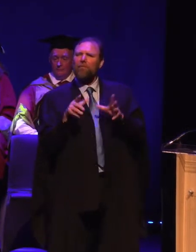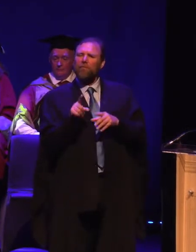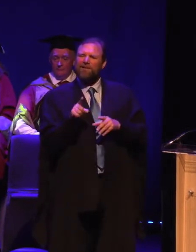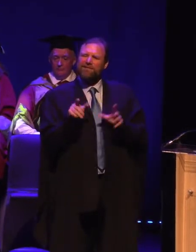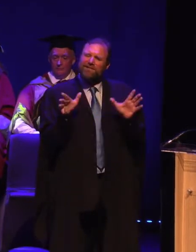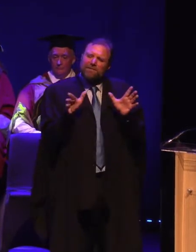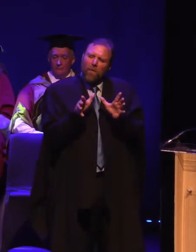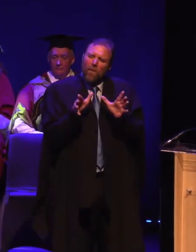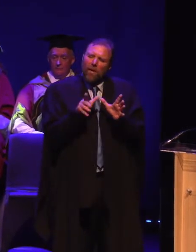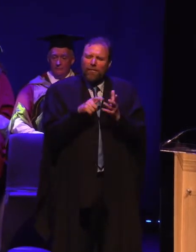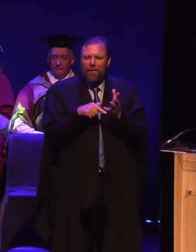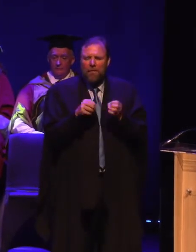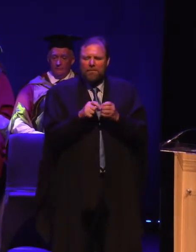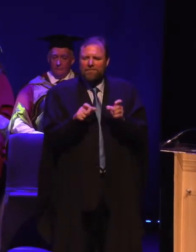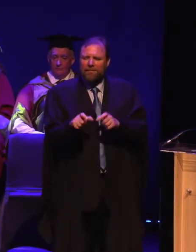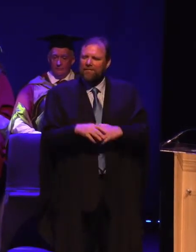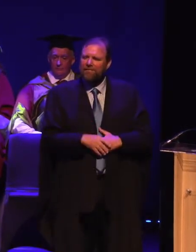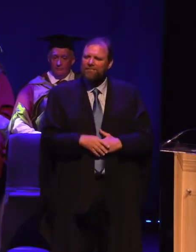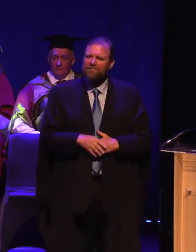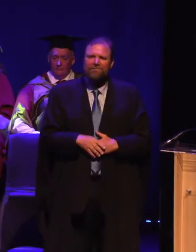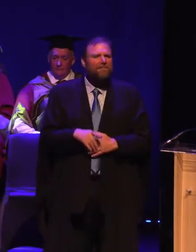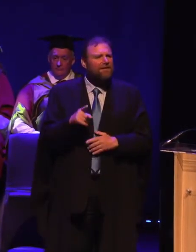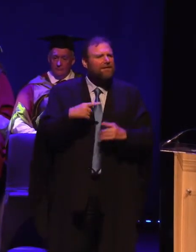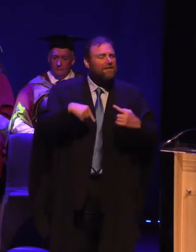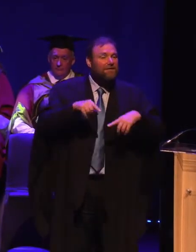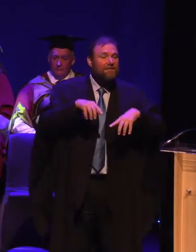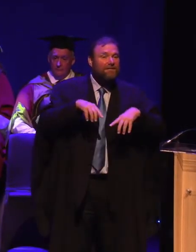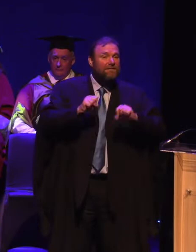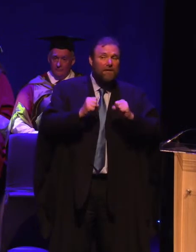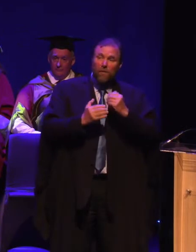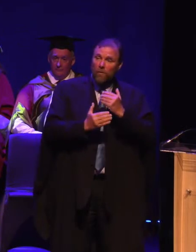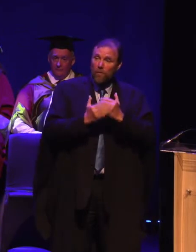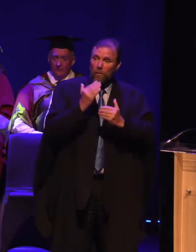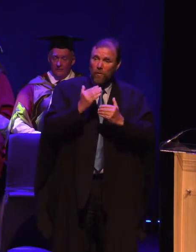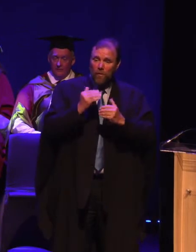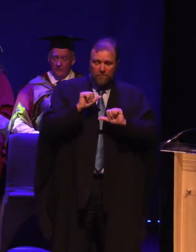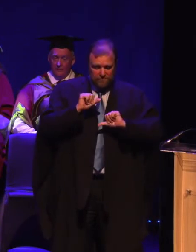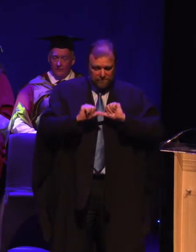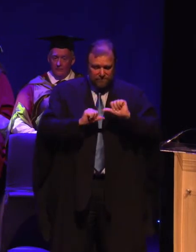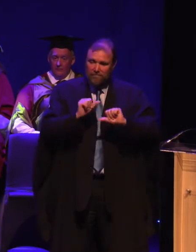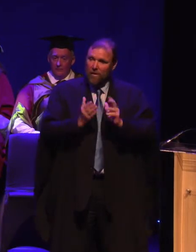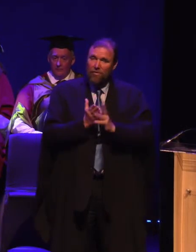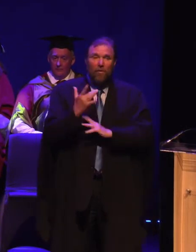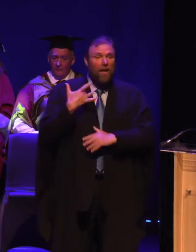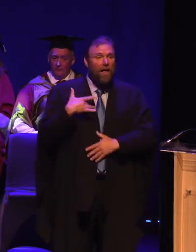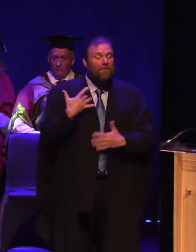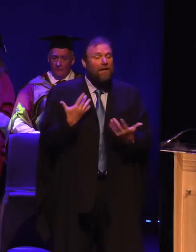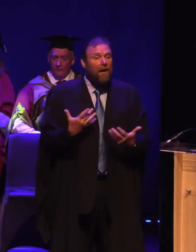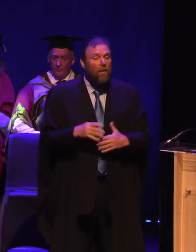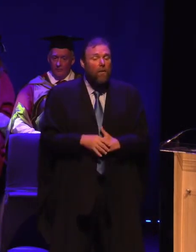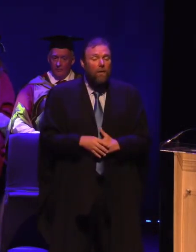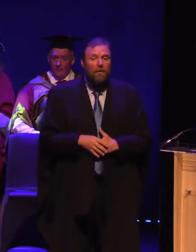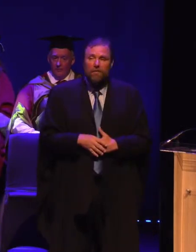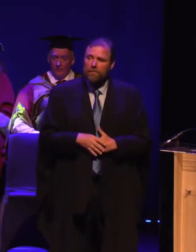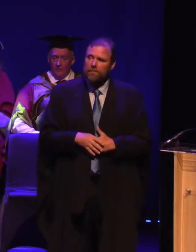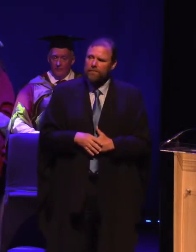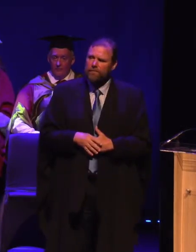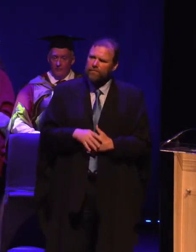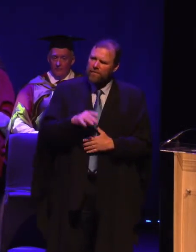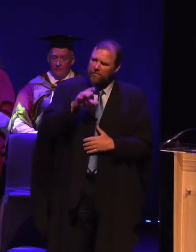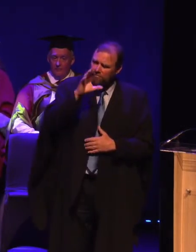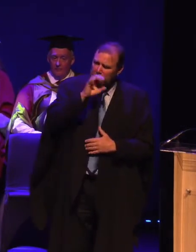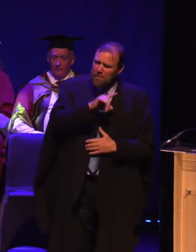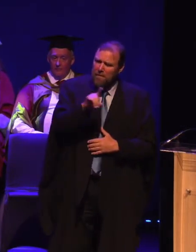club. You're starting a new chapter in your life as a graduate. Remember,